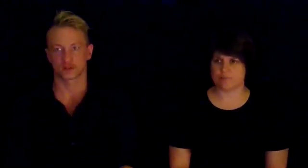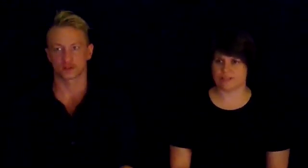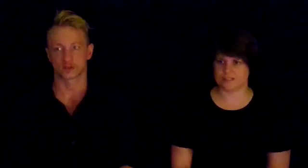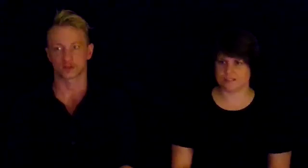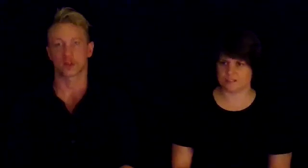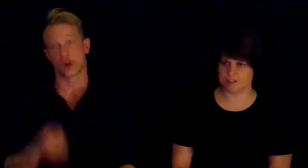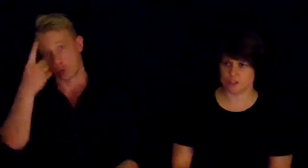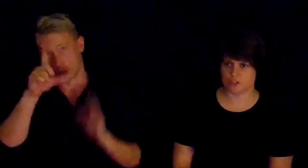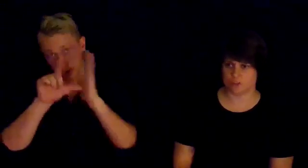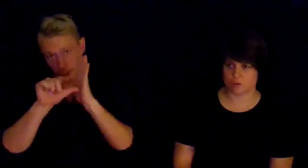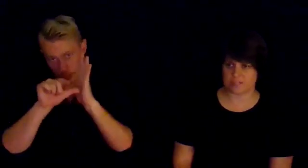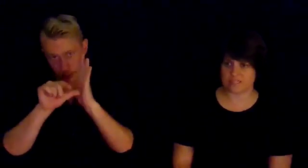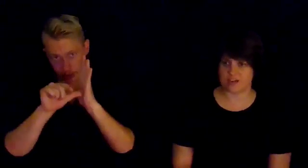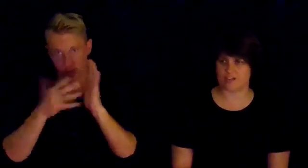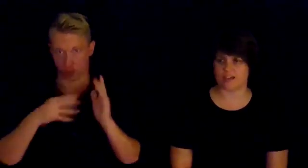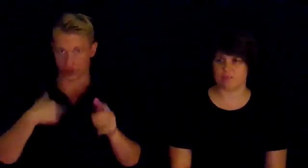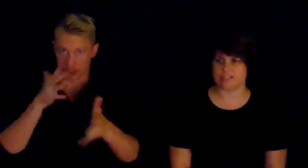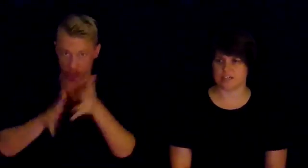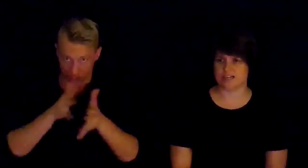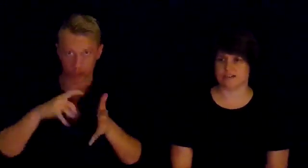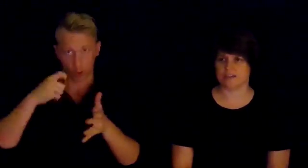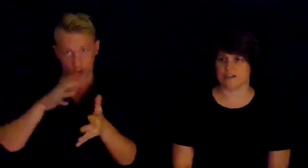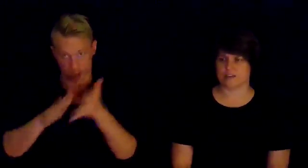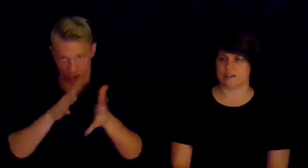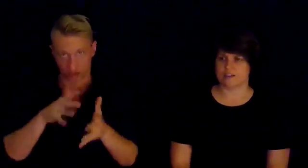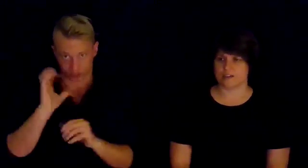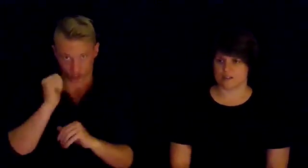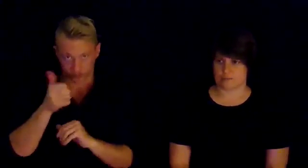Just one moment. So would you want me to sign? Okay, I'm going to sign.